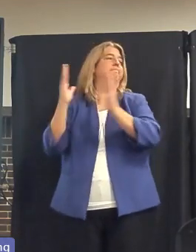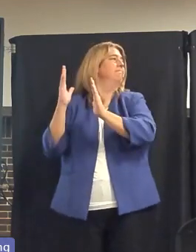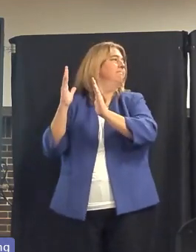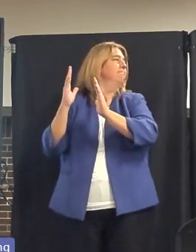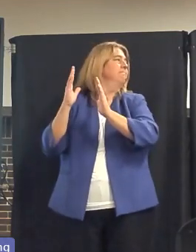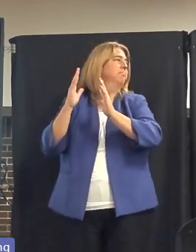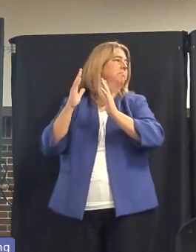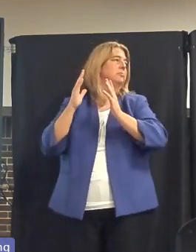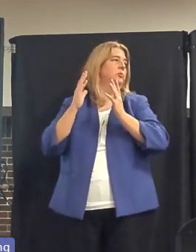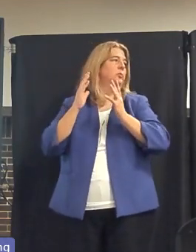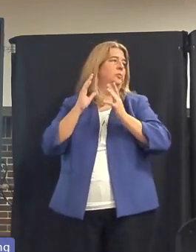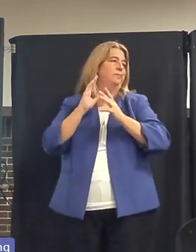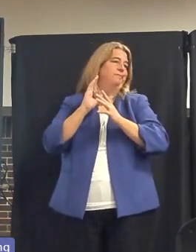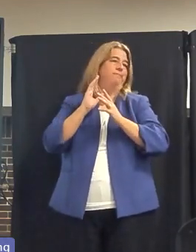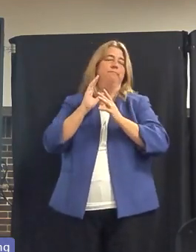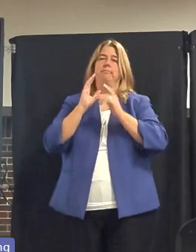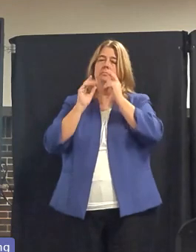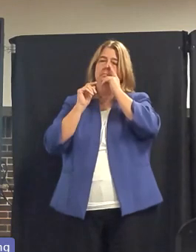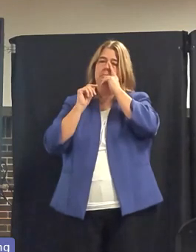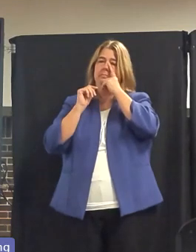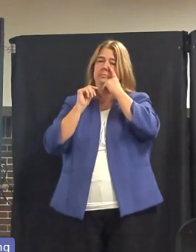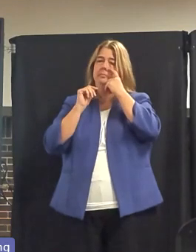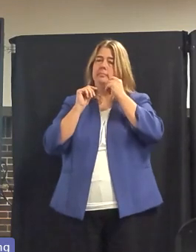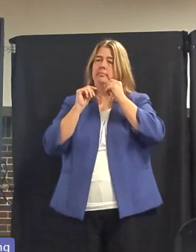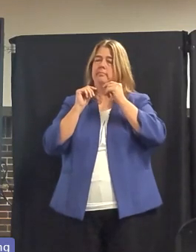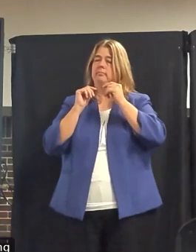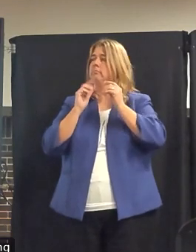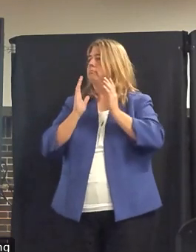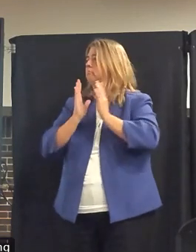and that was just something that they would not budge on.